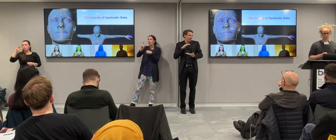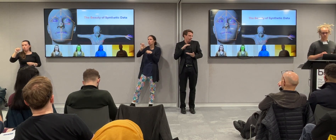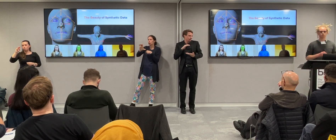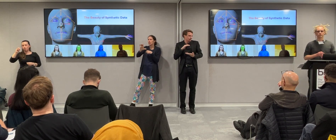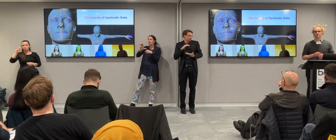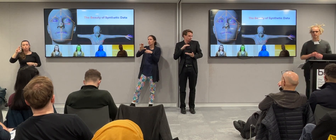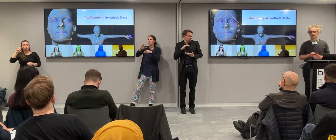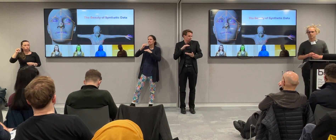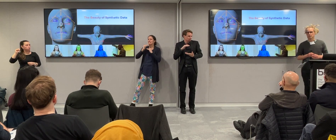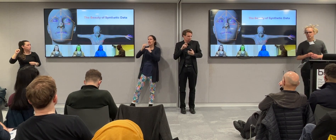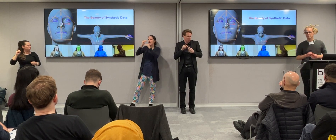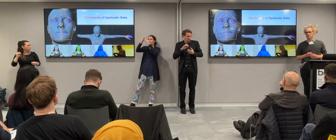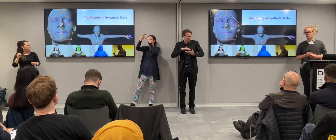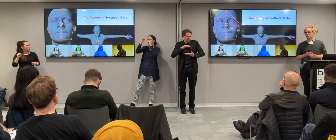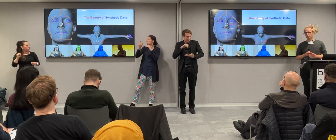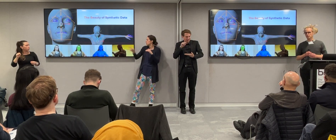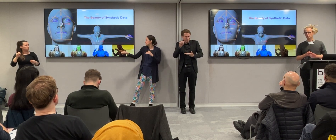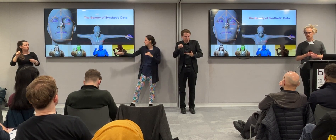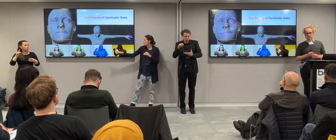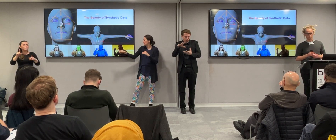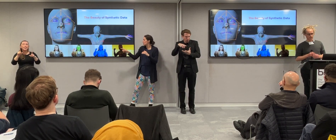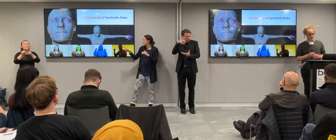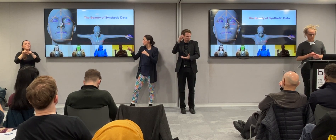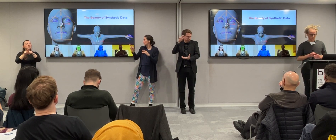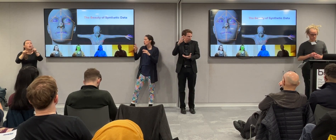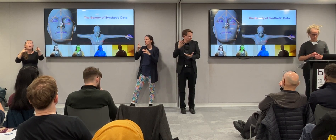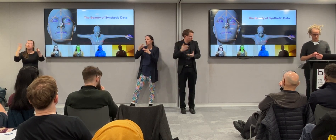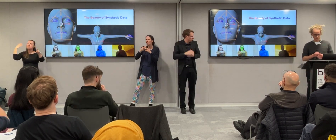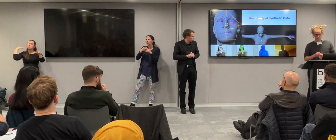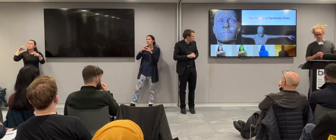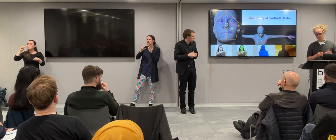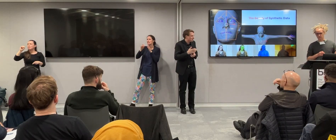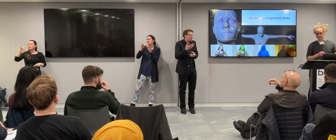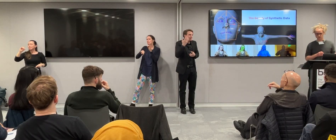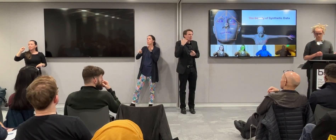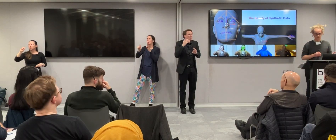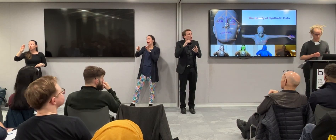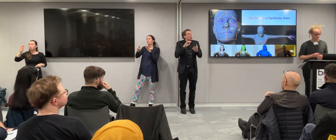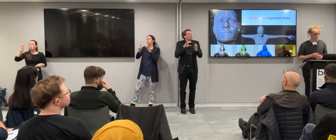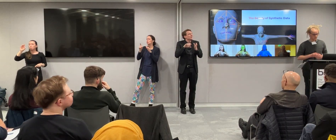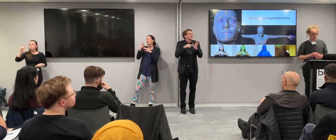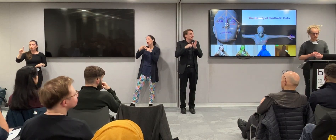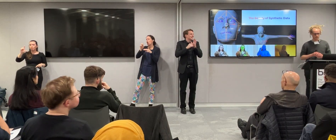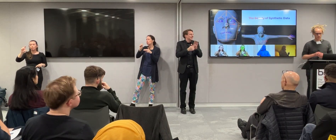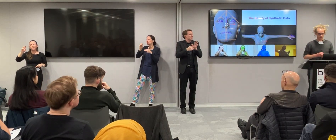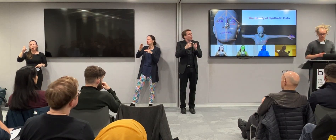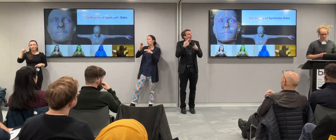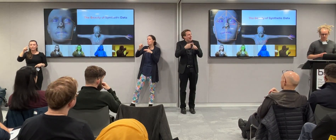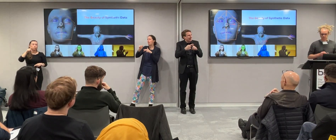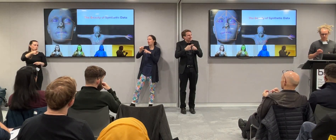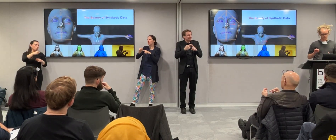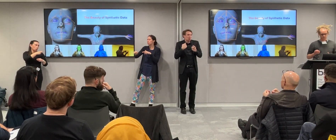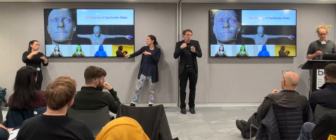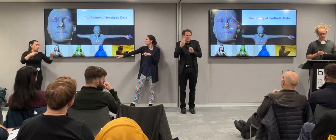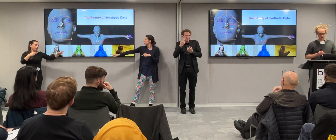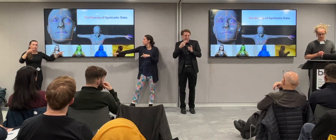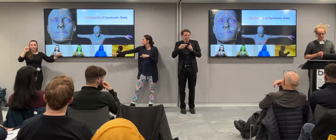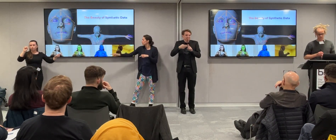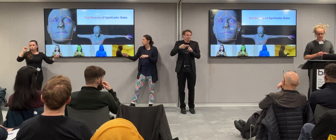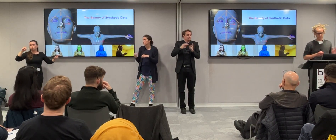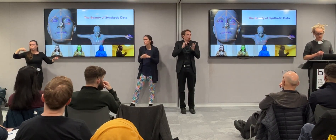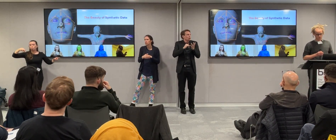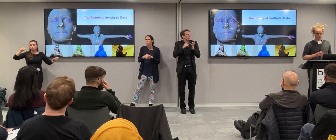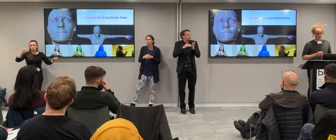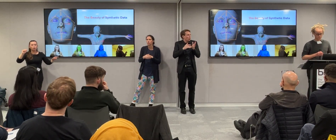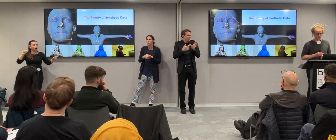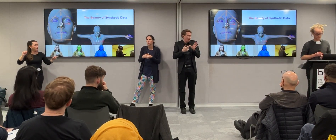to what was previously referred to as SimpleX. We call this SOMA, and it's been